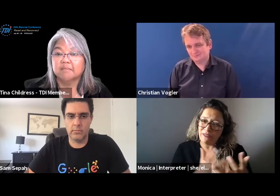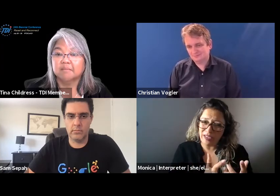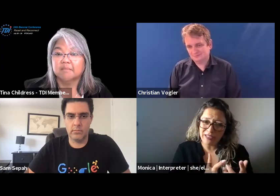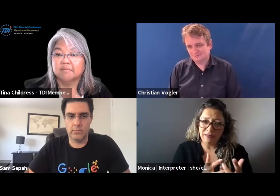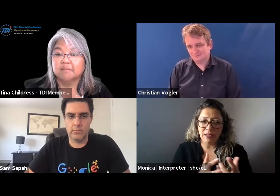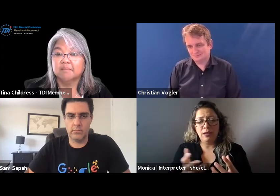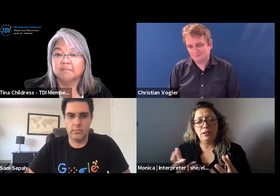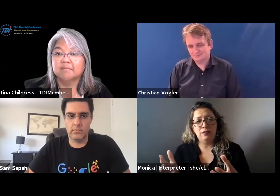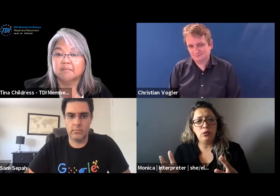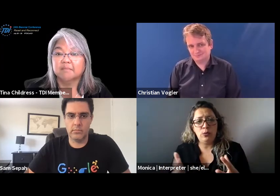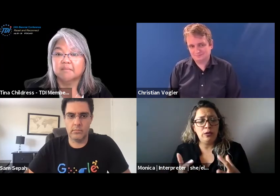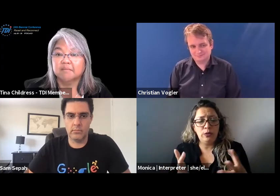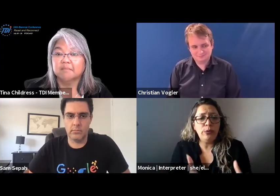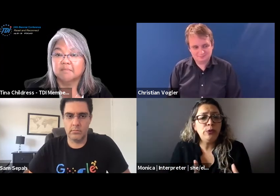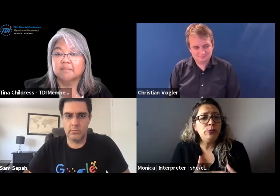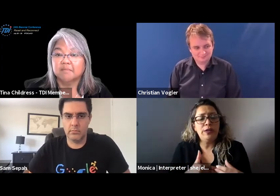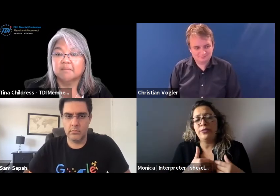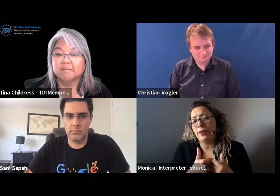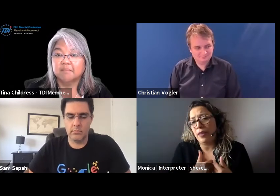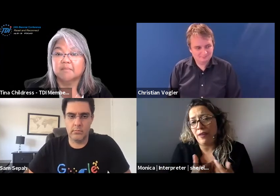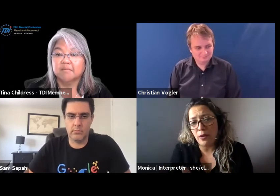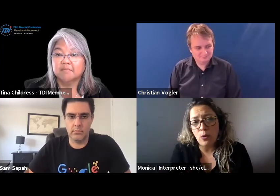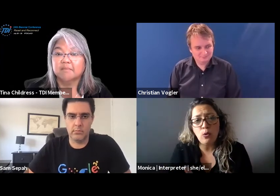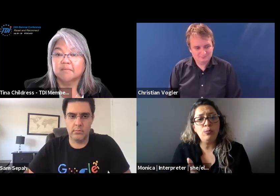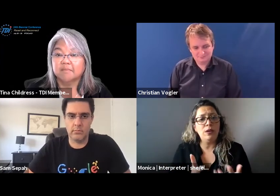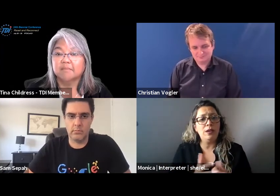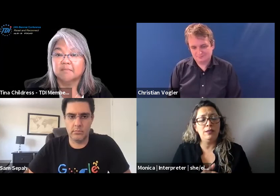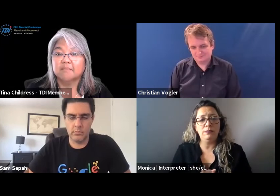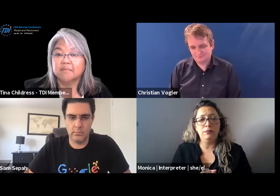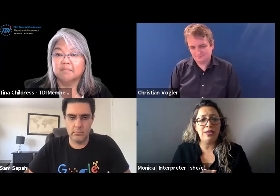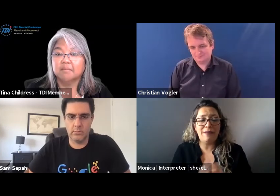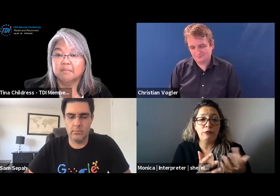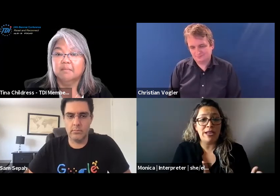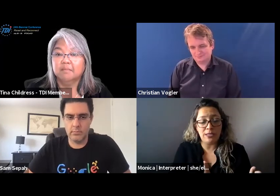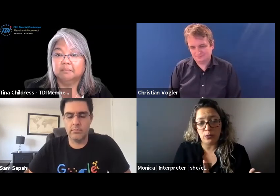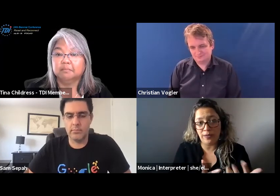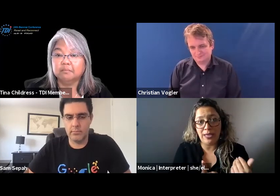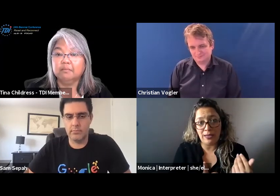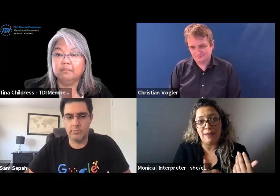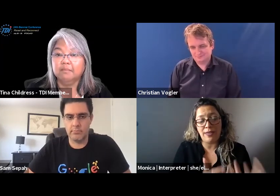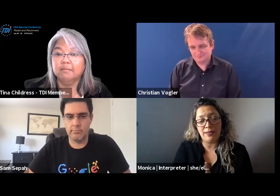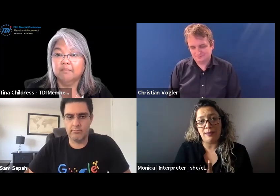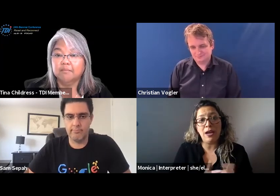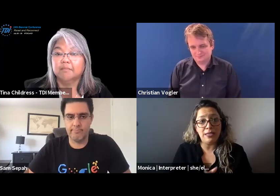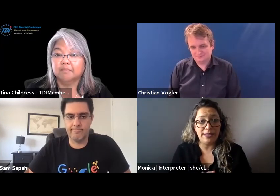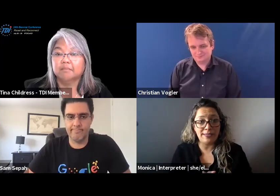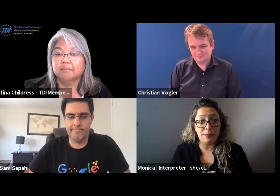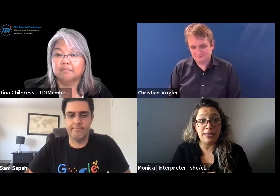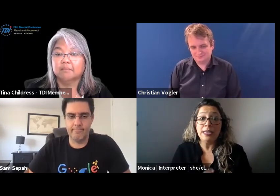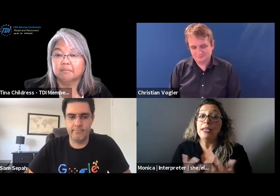fit to their computer, whatever setup they have at home, to have it ready so that they can have that same kind of accessibility. But